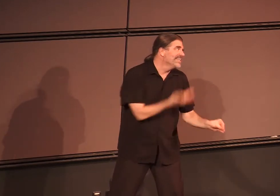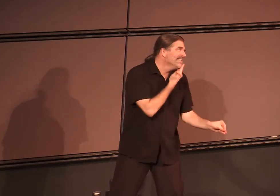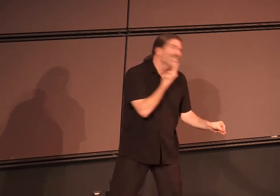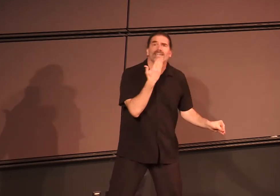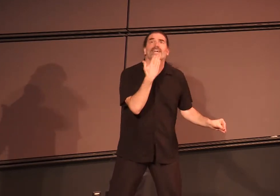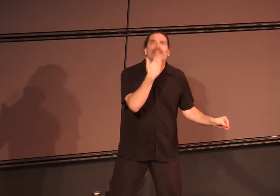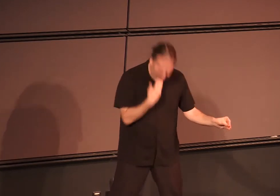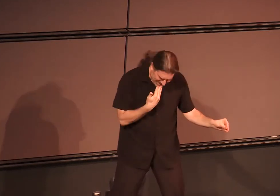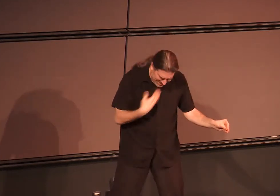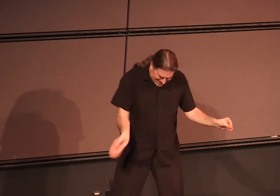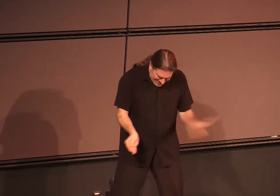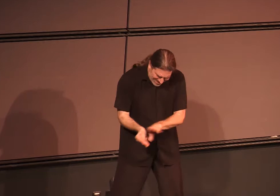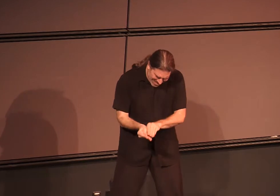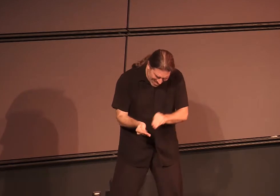In a book.